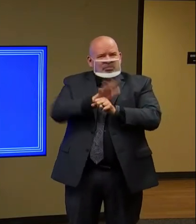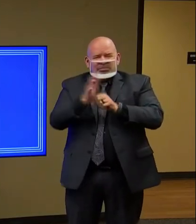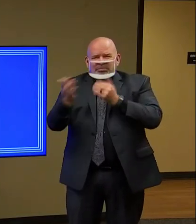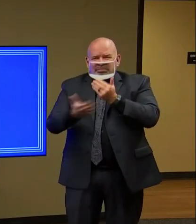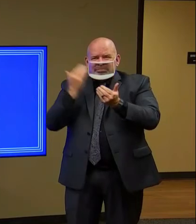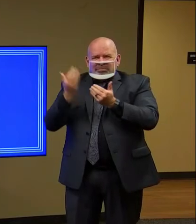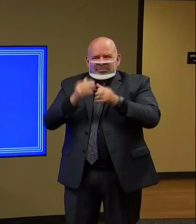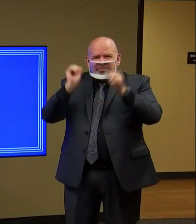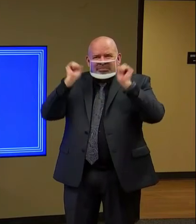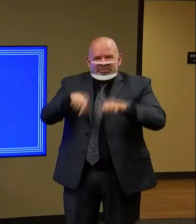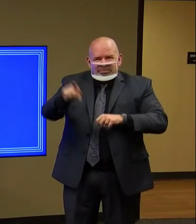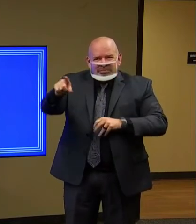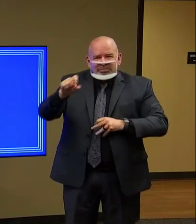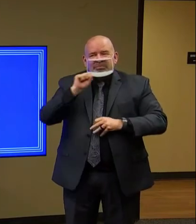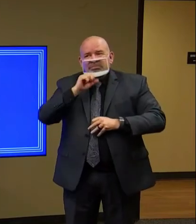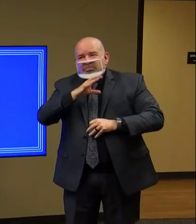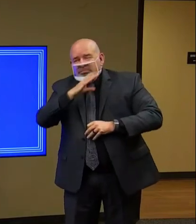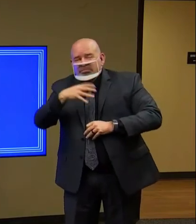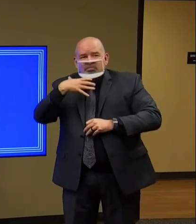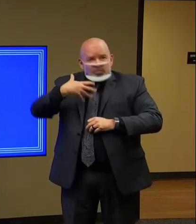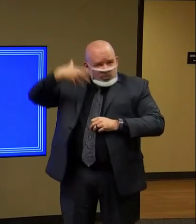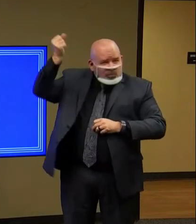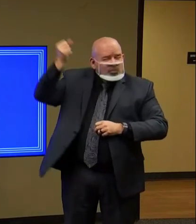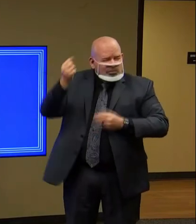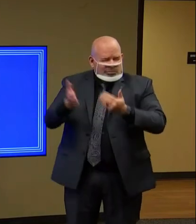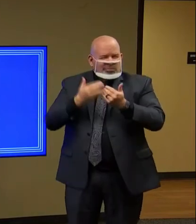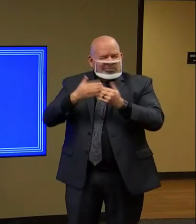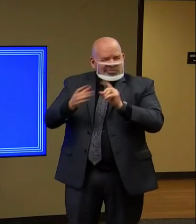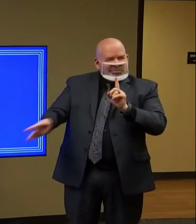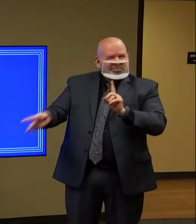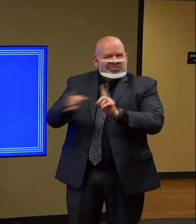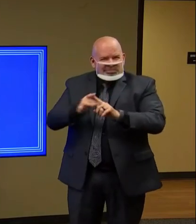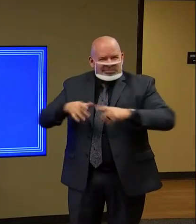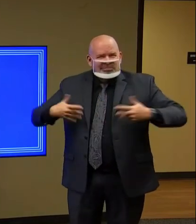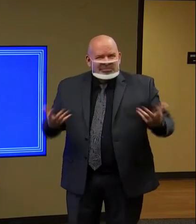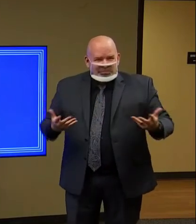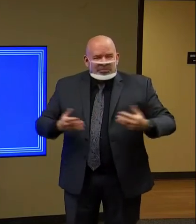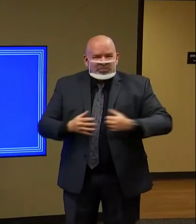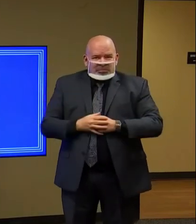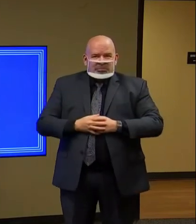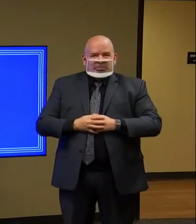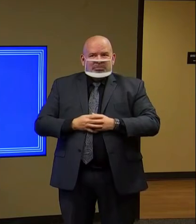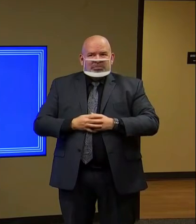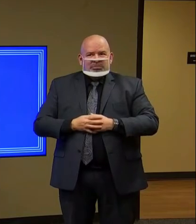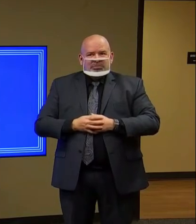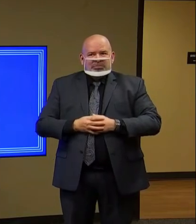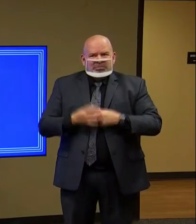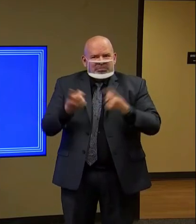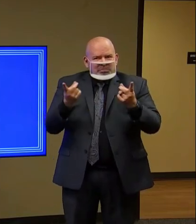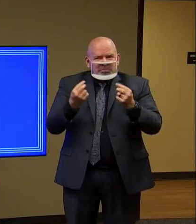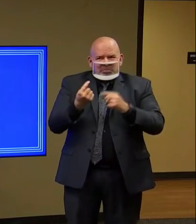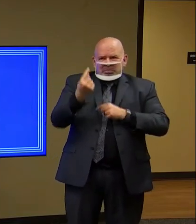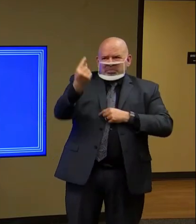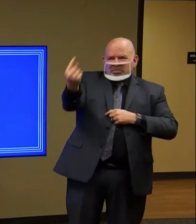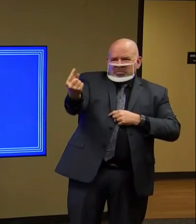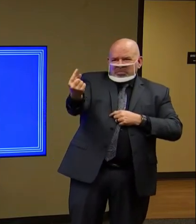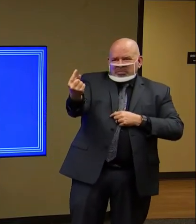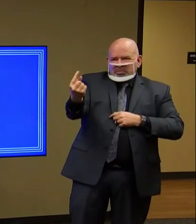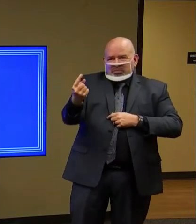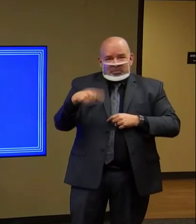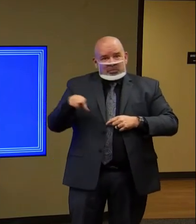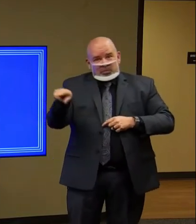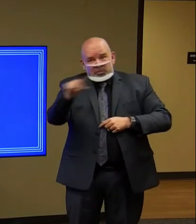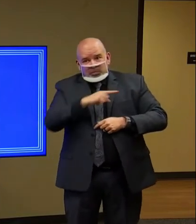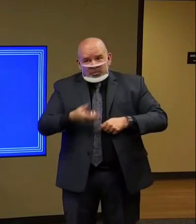alone, the safest thing is to share love with them, drop a dish off at the porch, be on